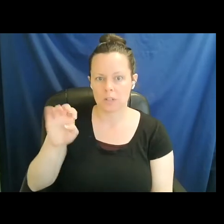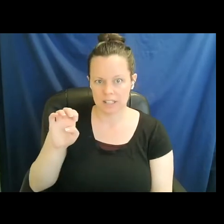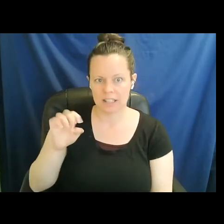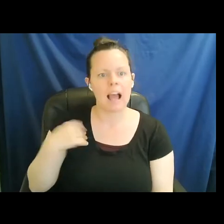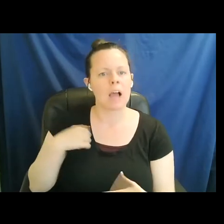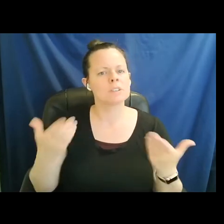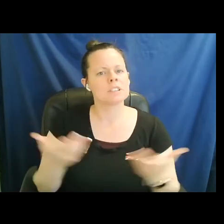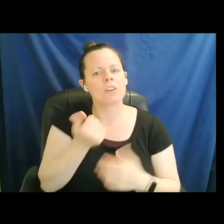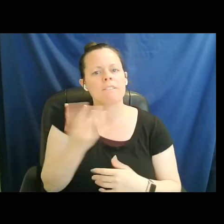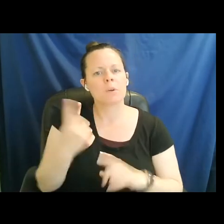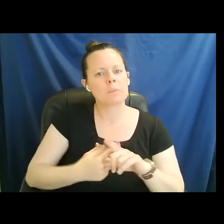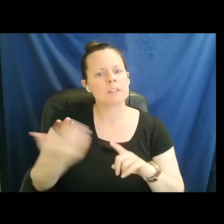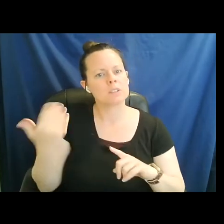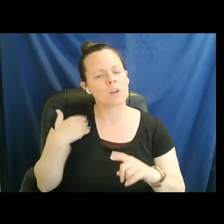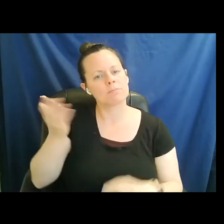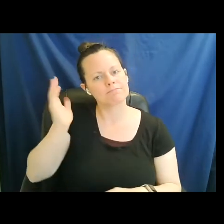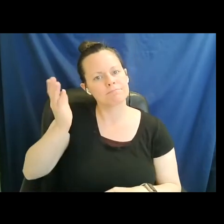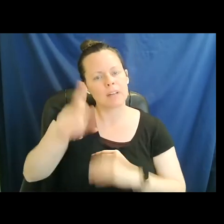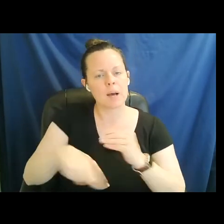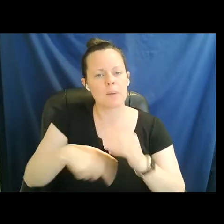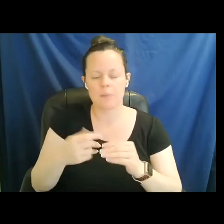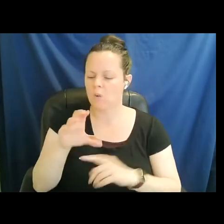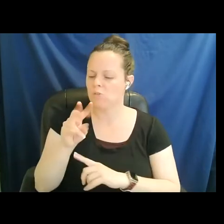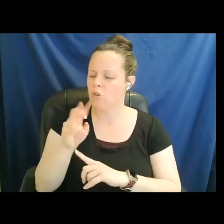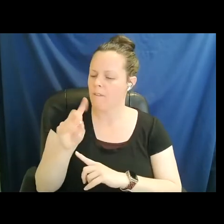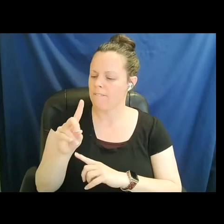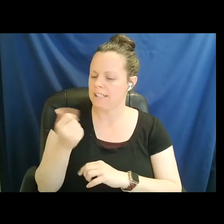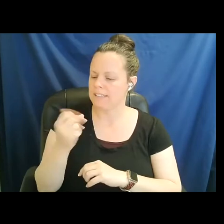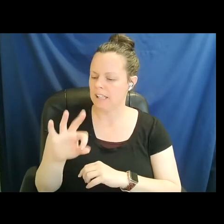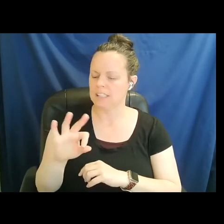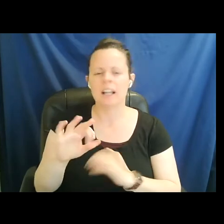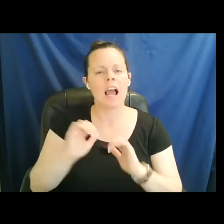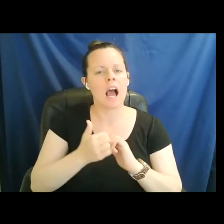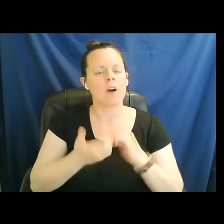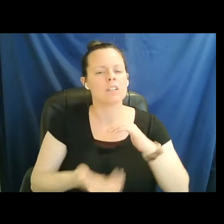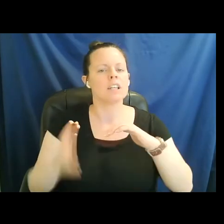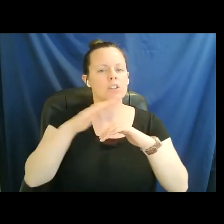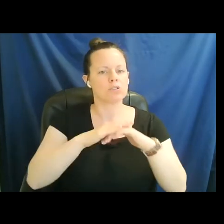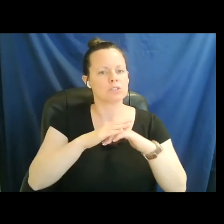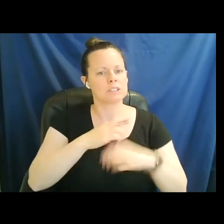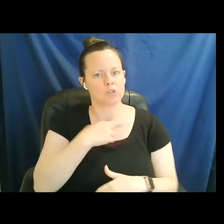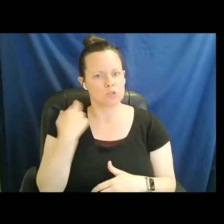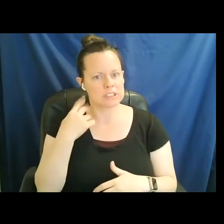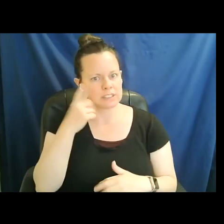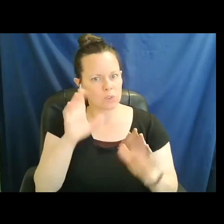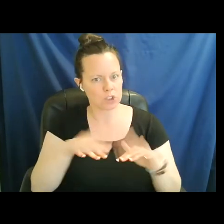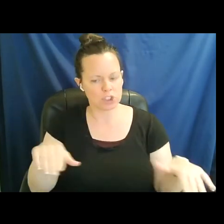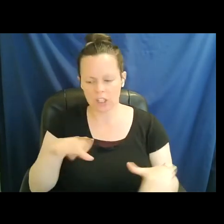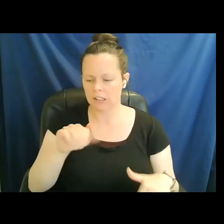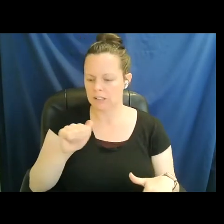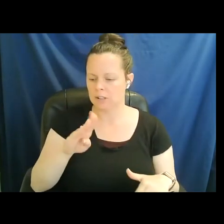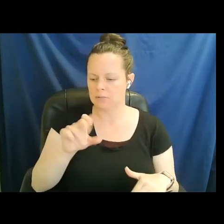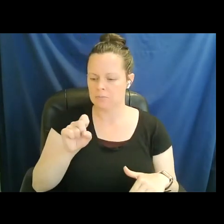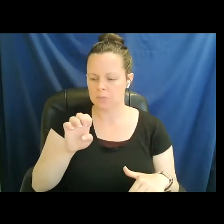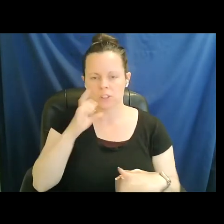talking about how COVID-19 increases the risk for child abuse for kids in our community.